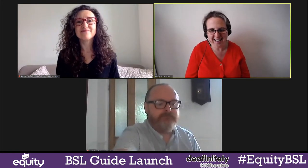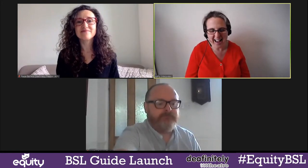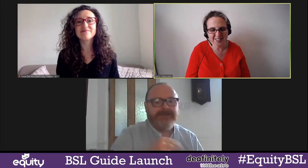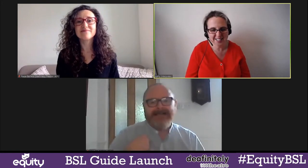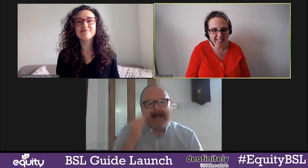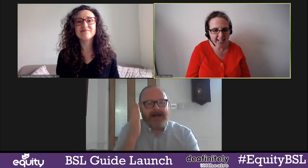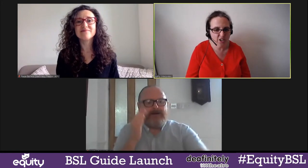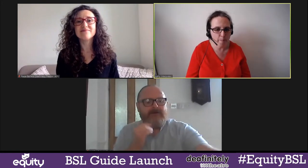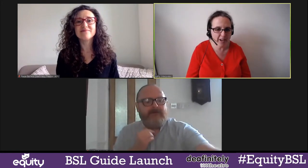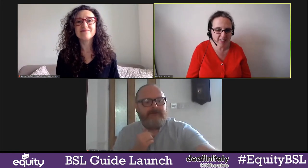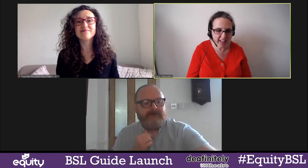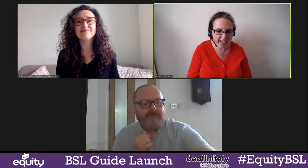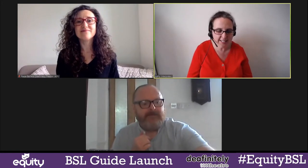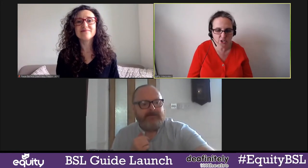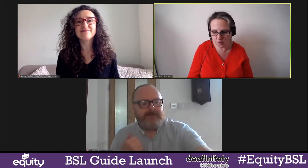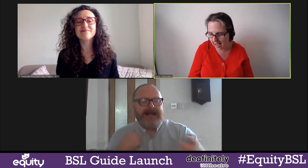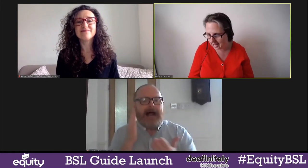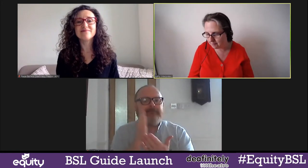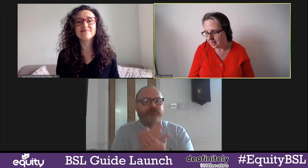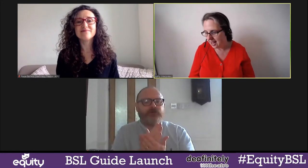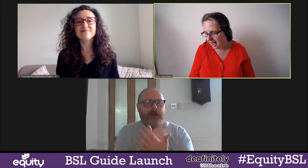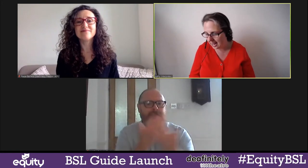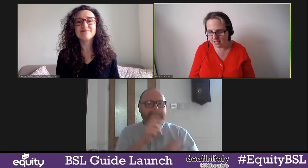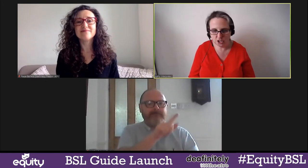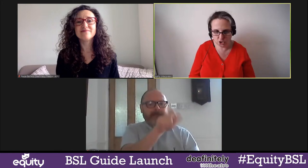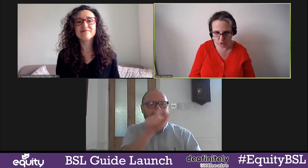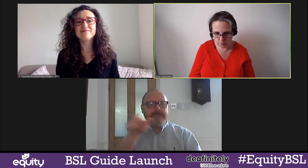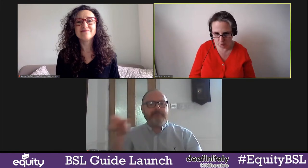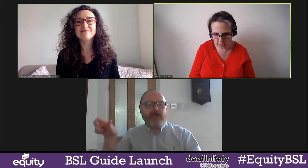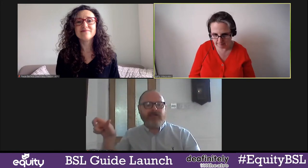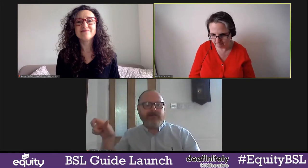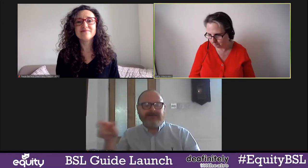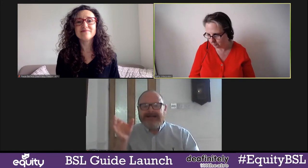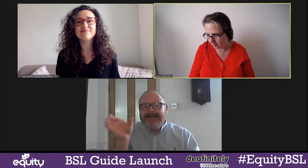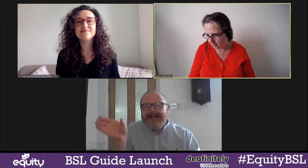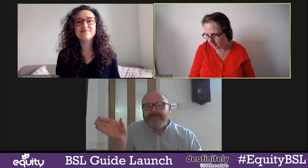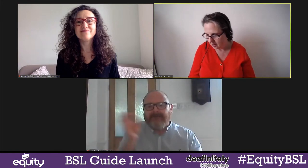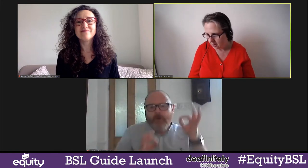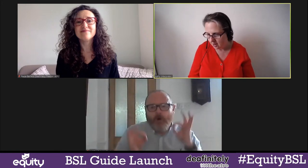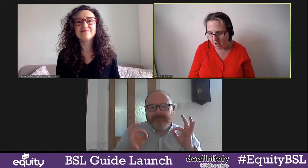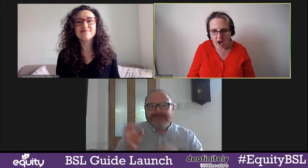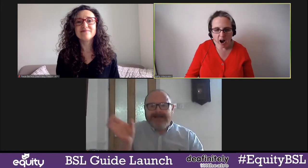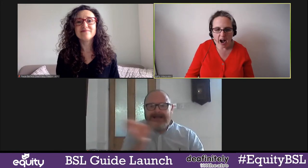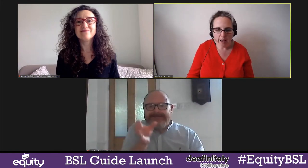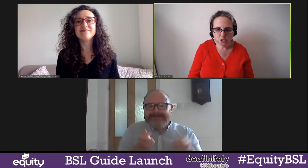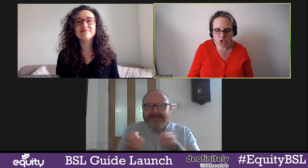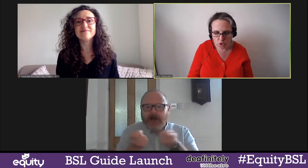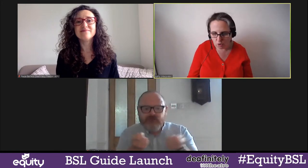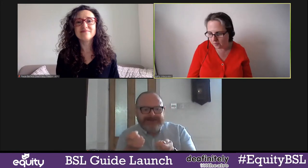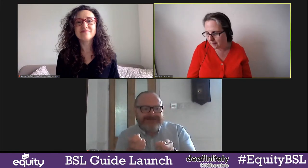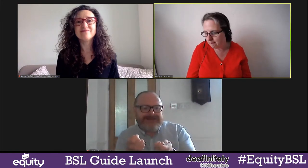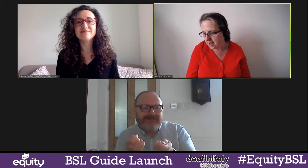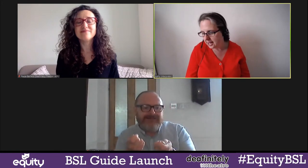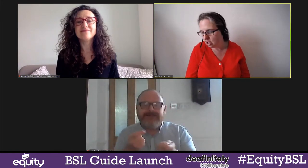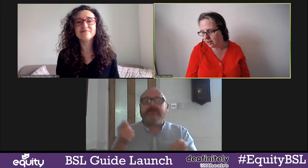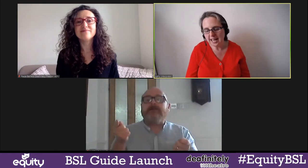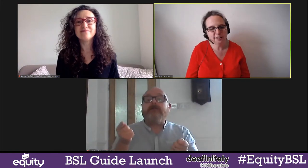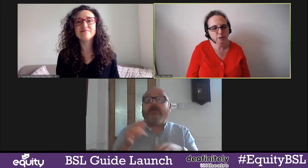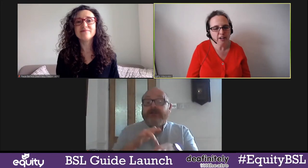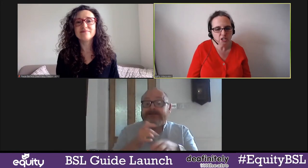out today. So a big thanks to Alim and to Paula. I am sure that many creative